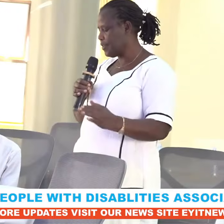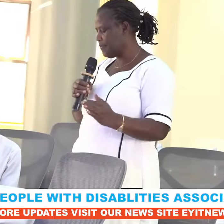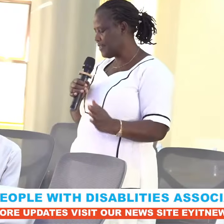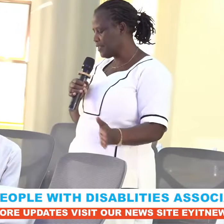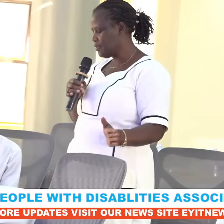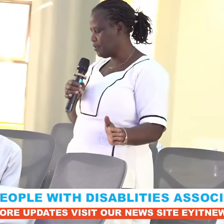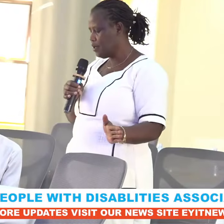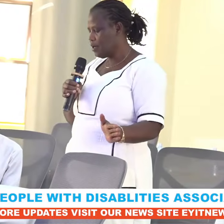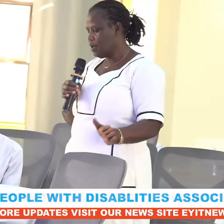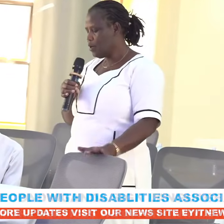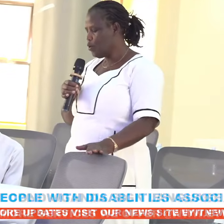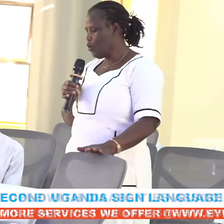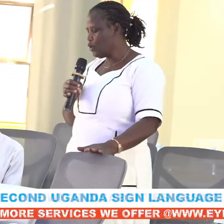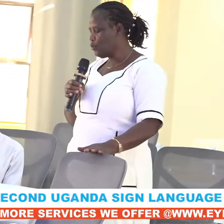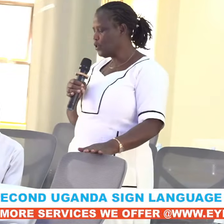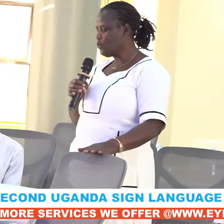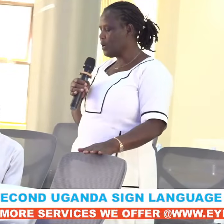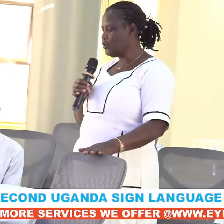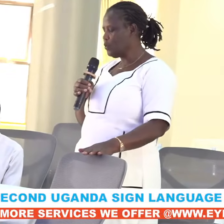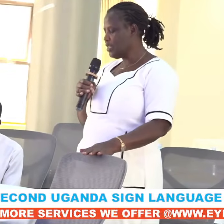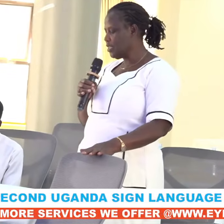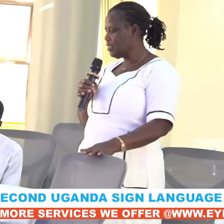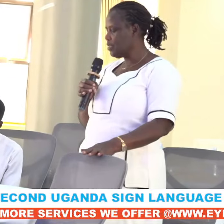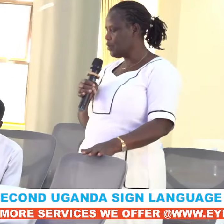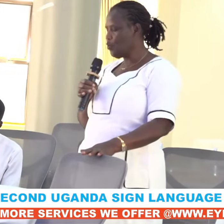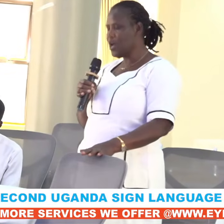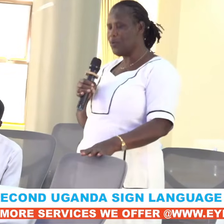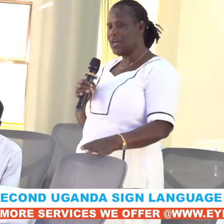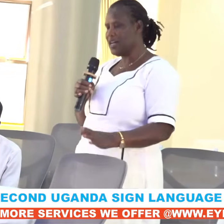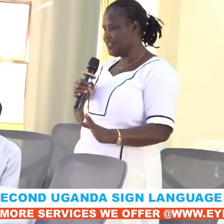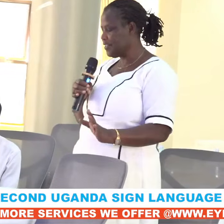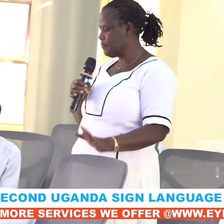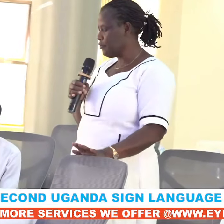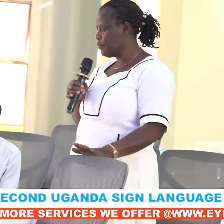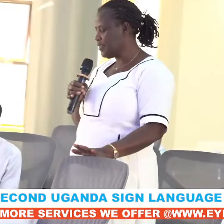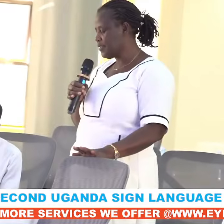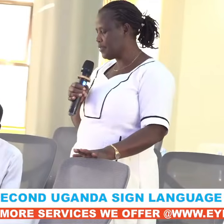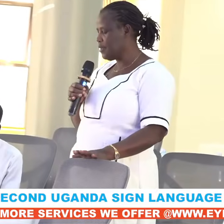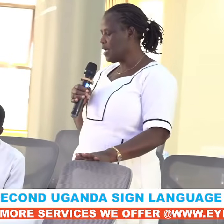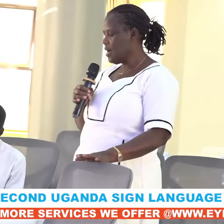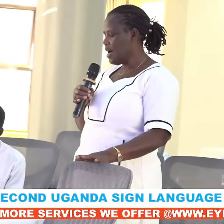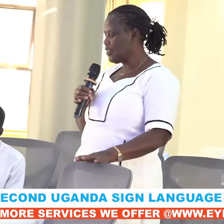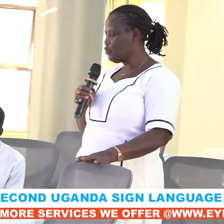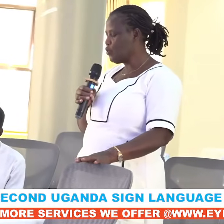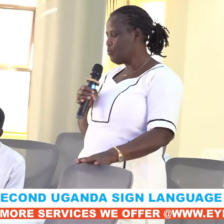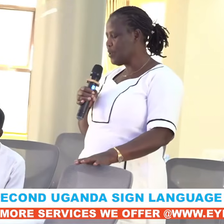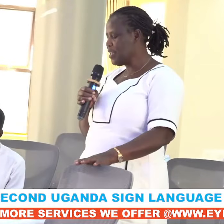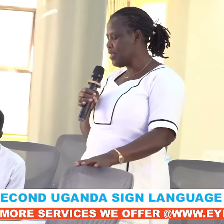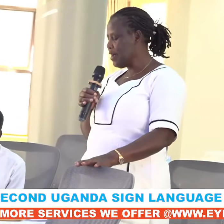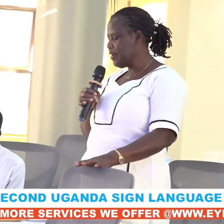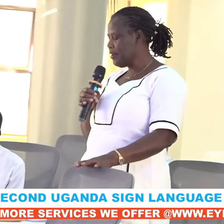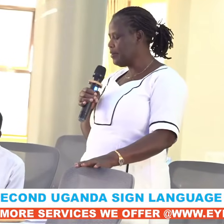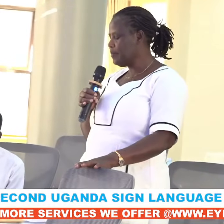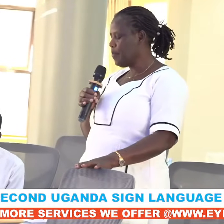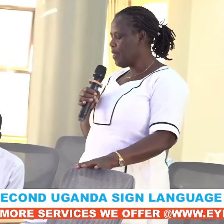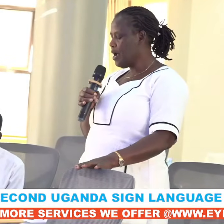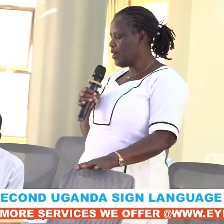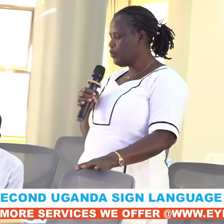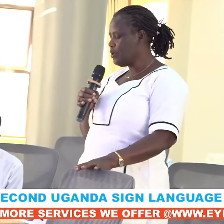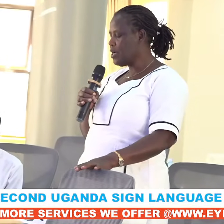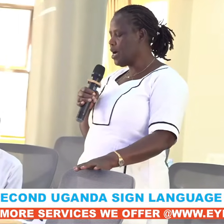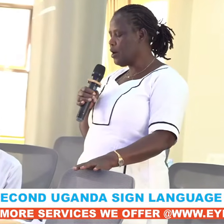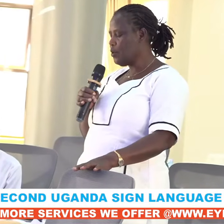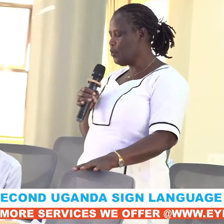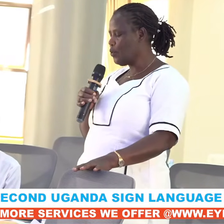the first cohort which graduated, where we can see fruits as we will be hearing.